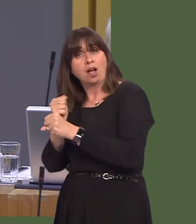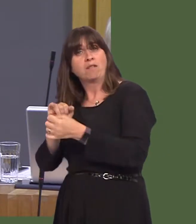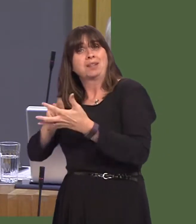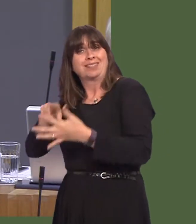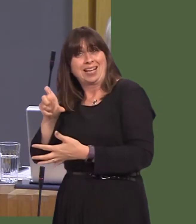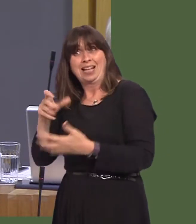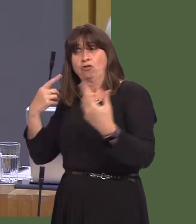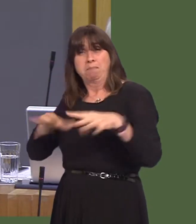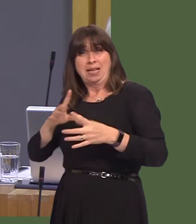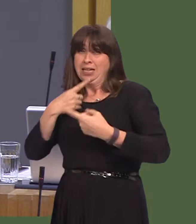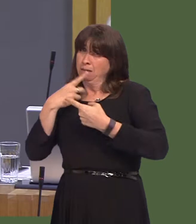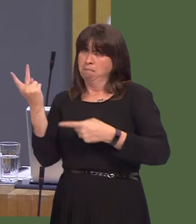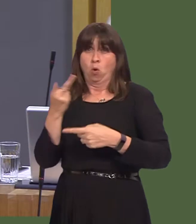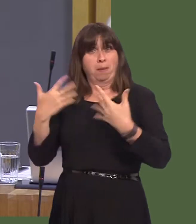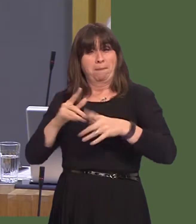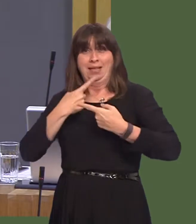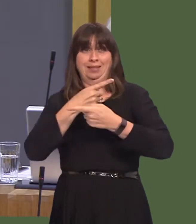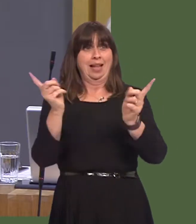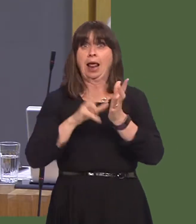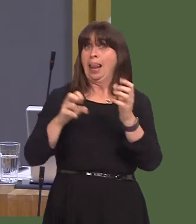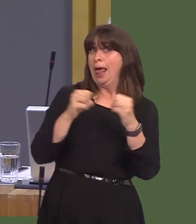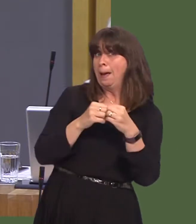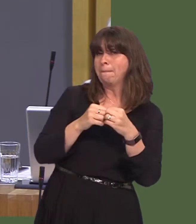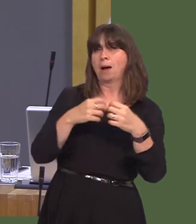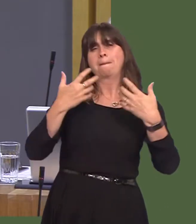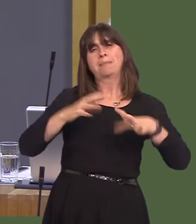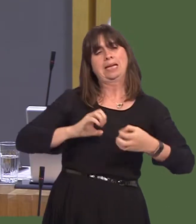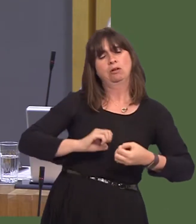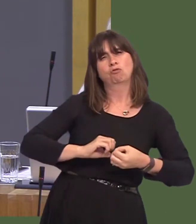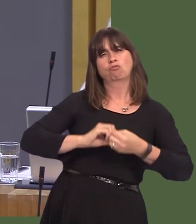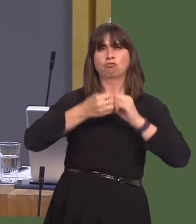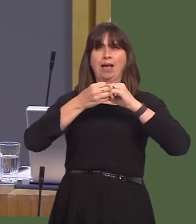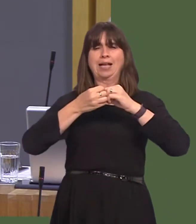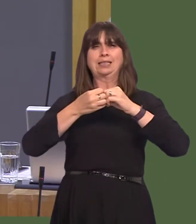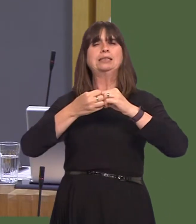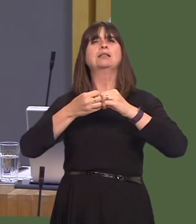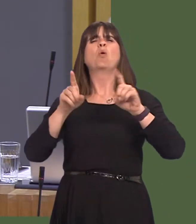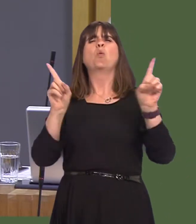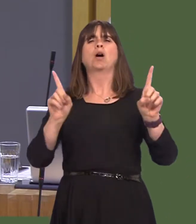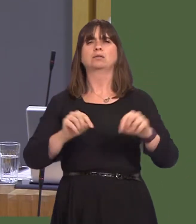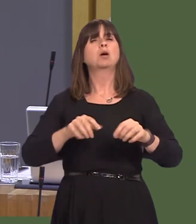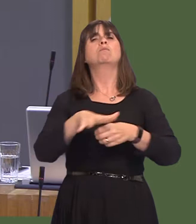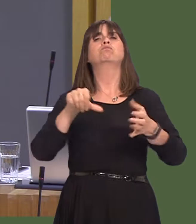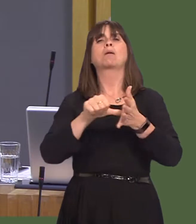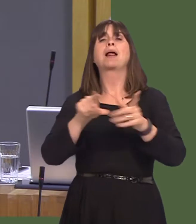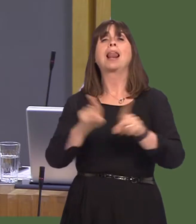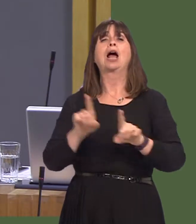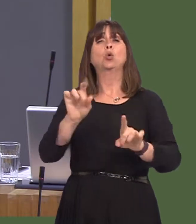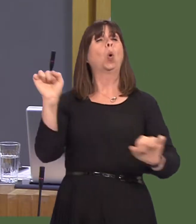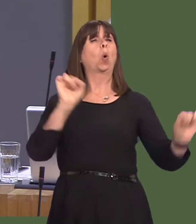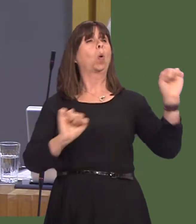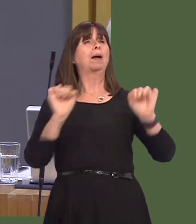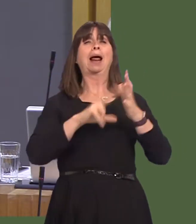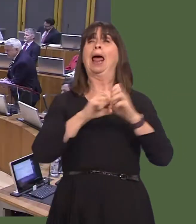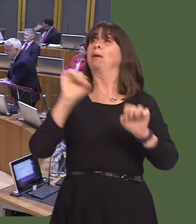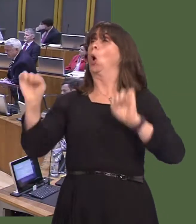it perfectly when they said that Labour has created an open goal for the Tories and Wales